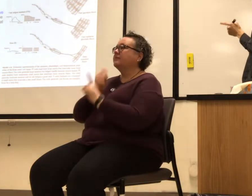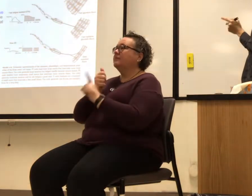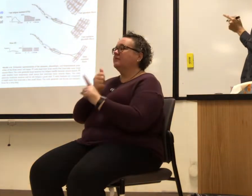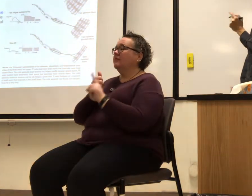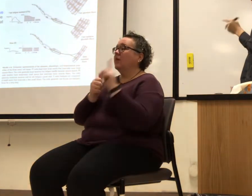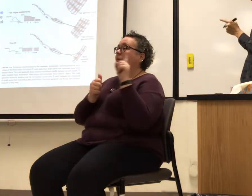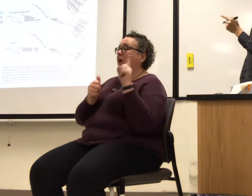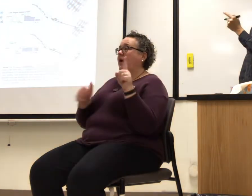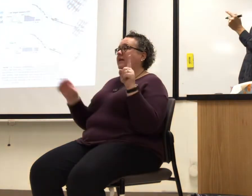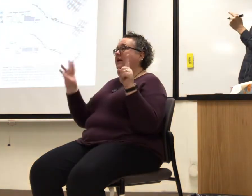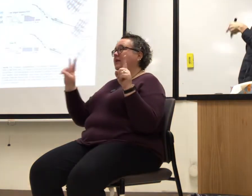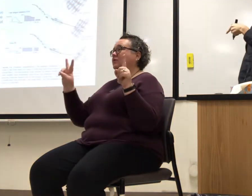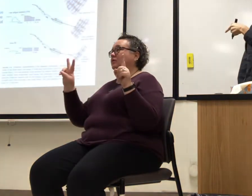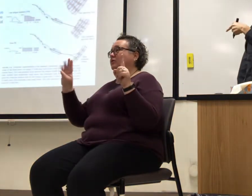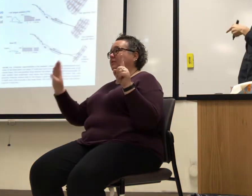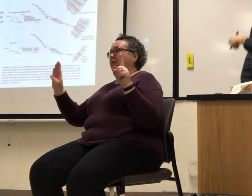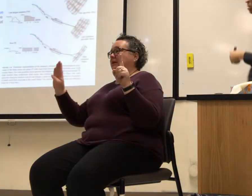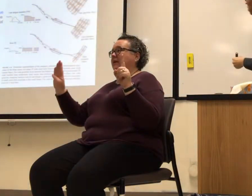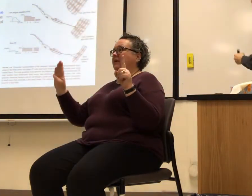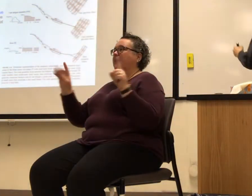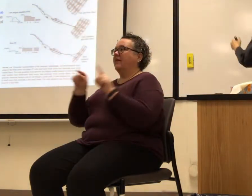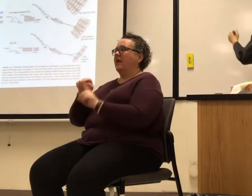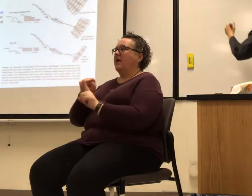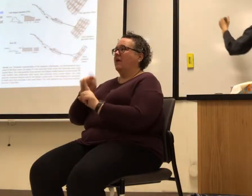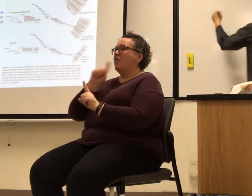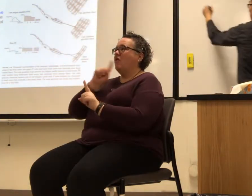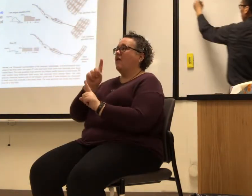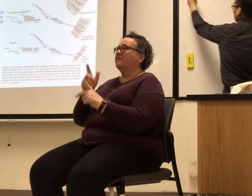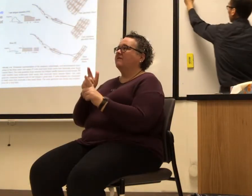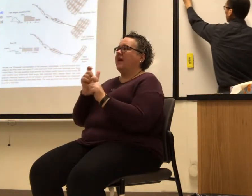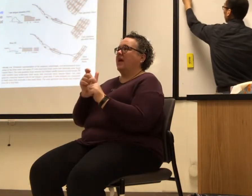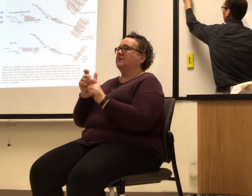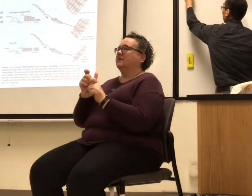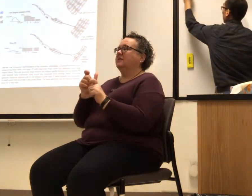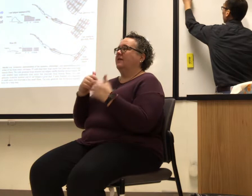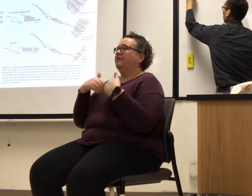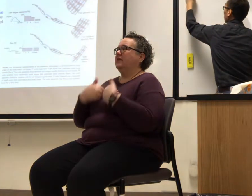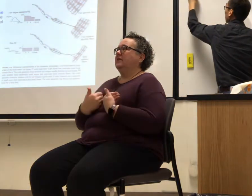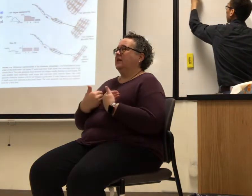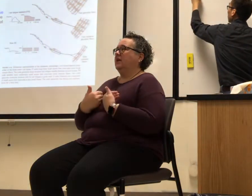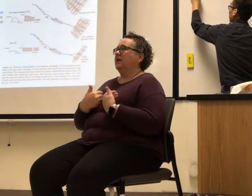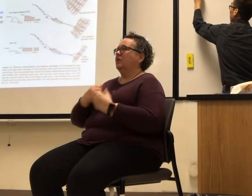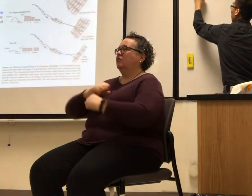they're fast fatigue resistant. One property.